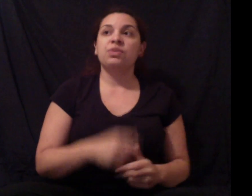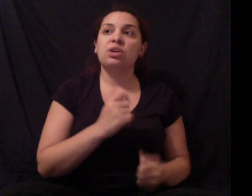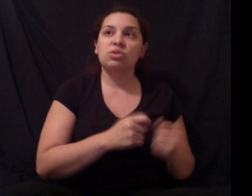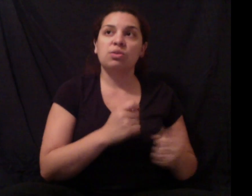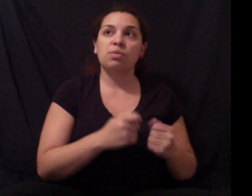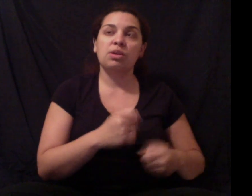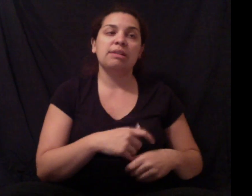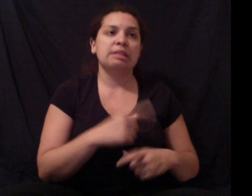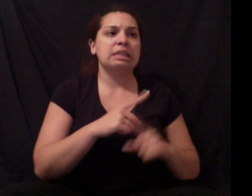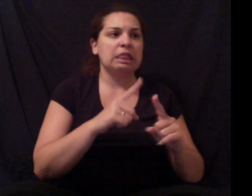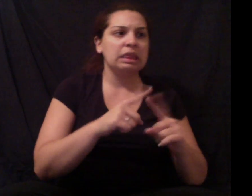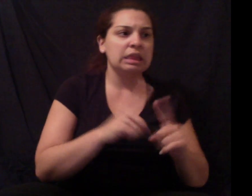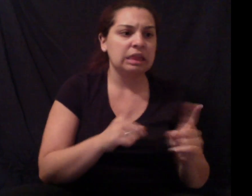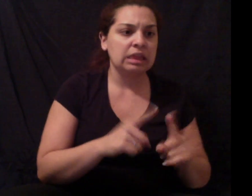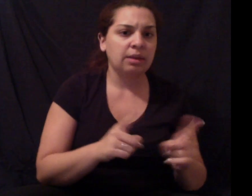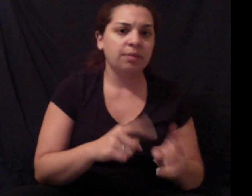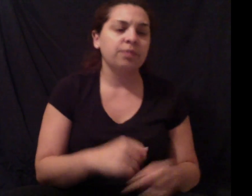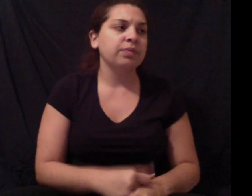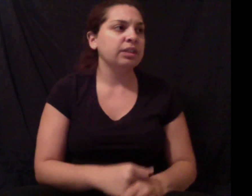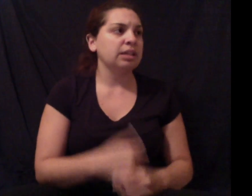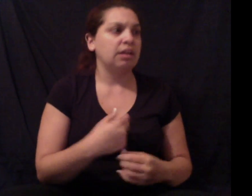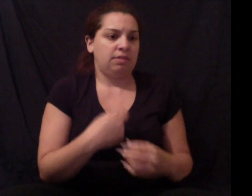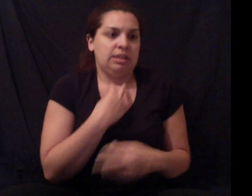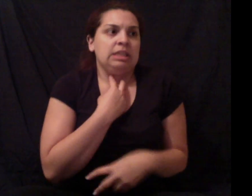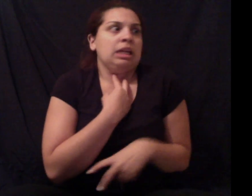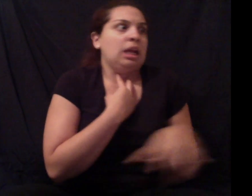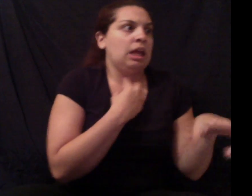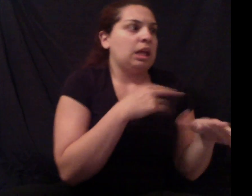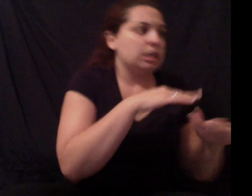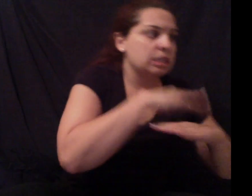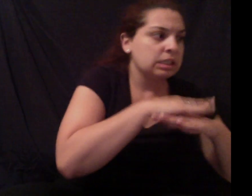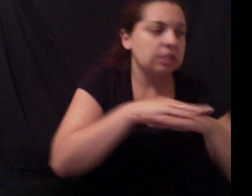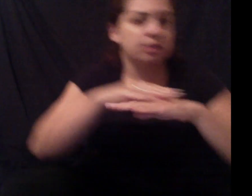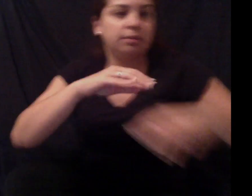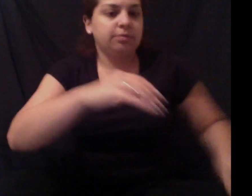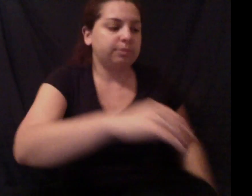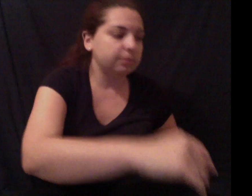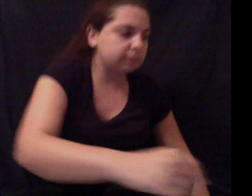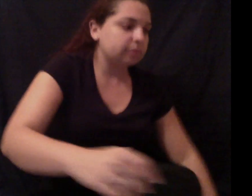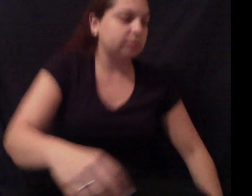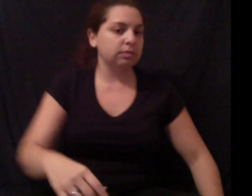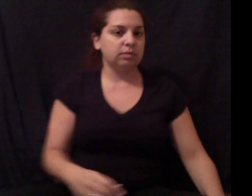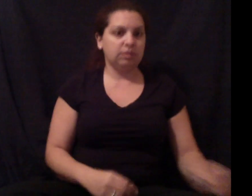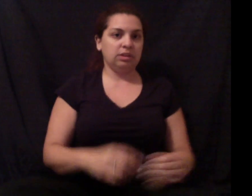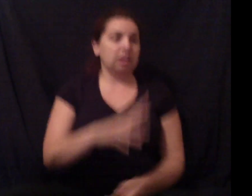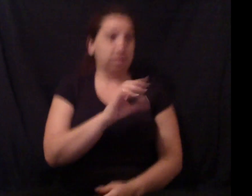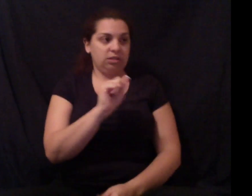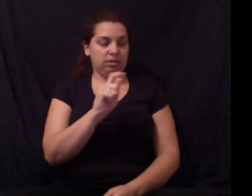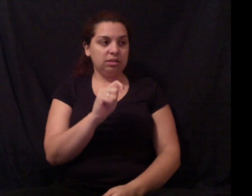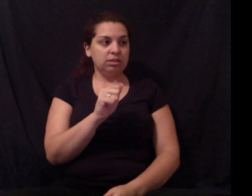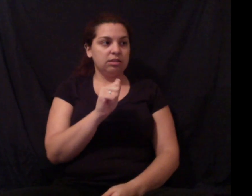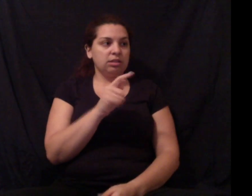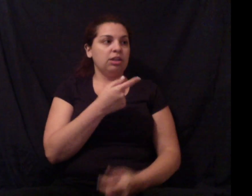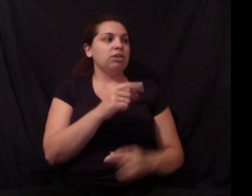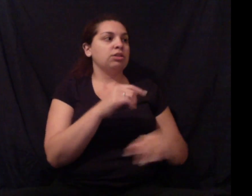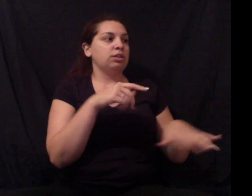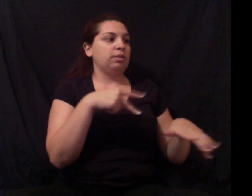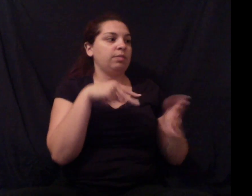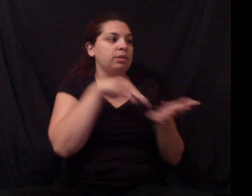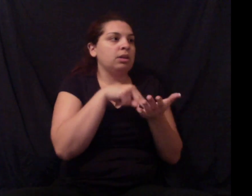different because I had a lot of, and I still have kind of a stage fright thing where I don't like to be the center of attention up